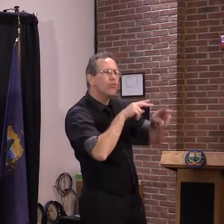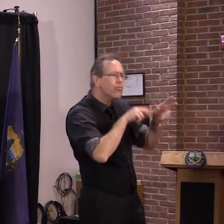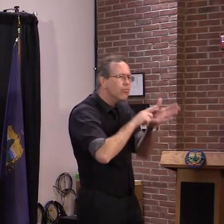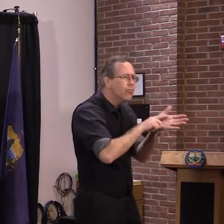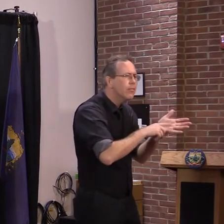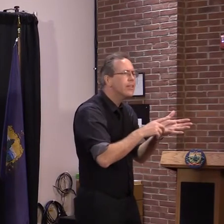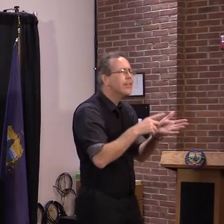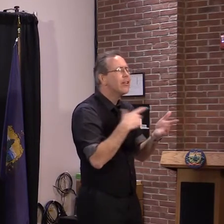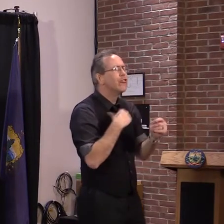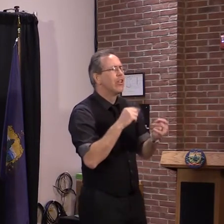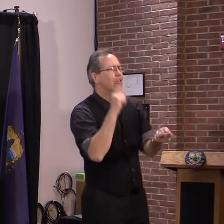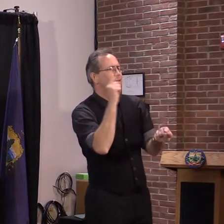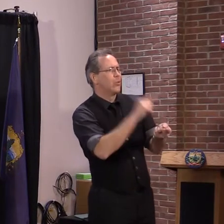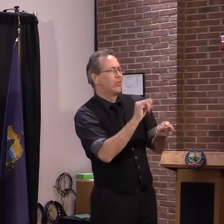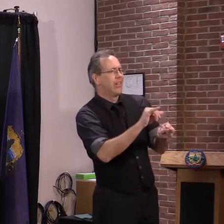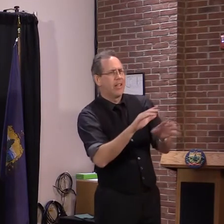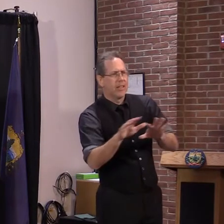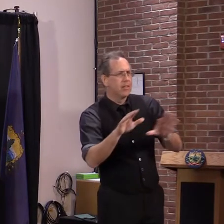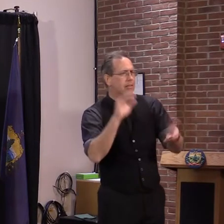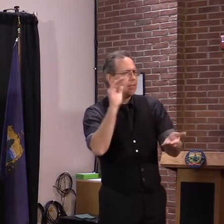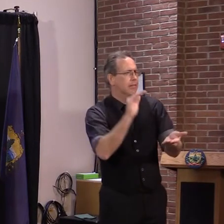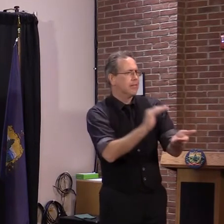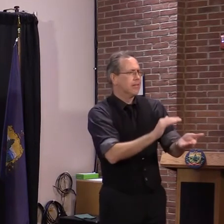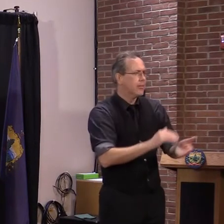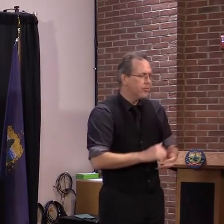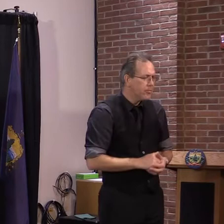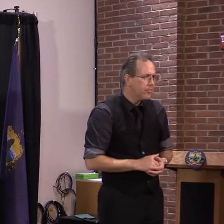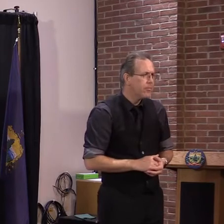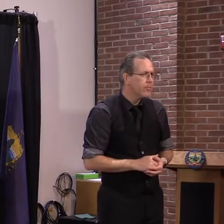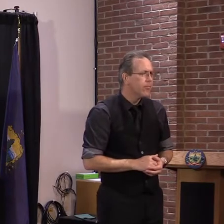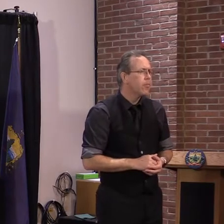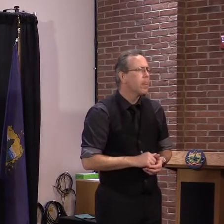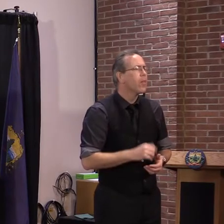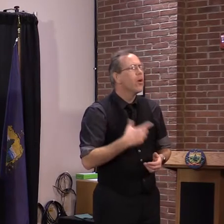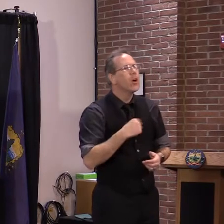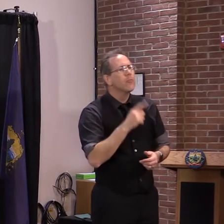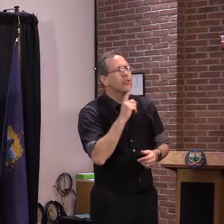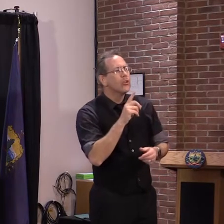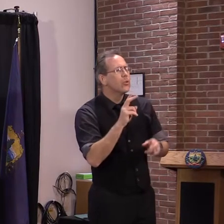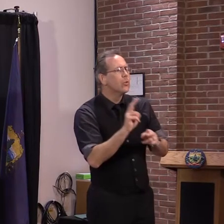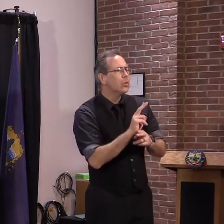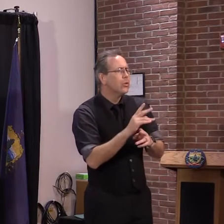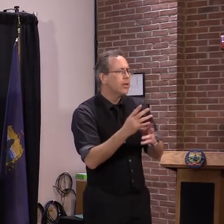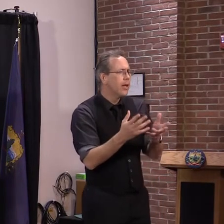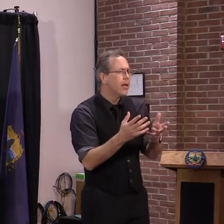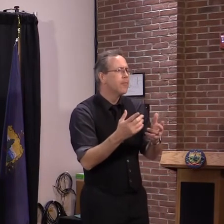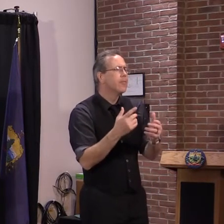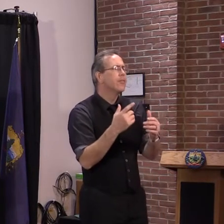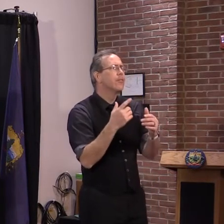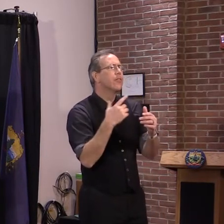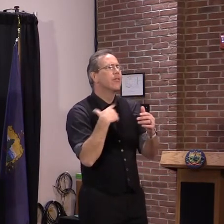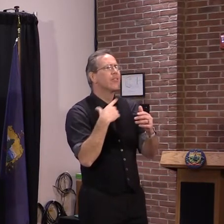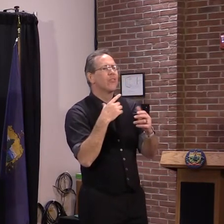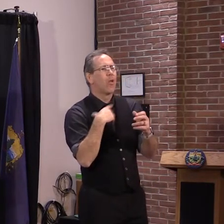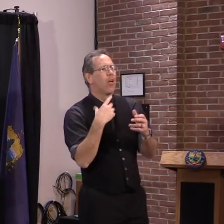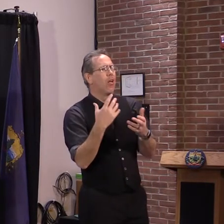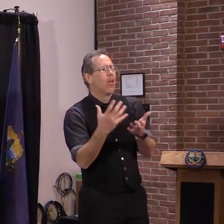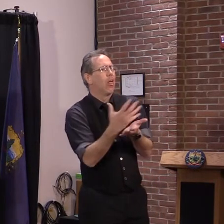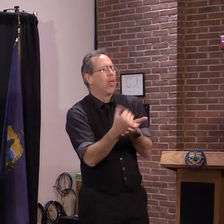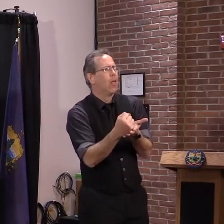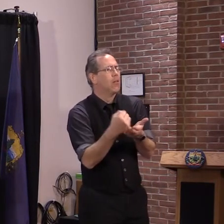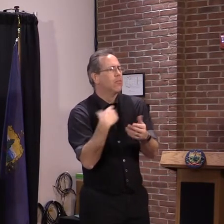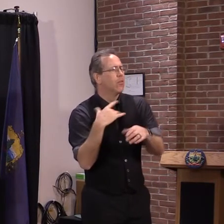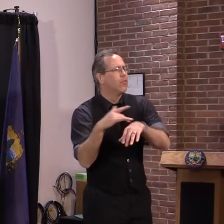system as well. It's really ensuring that you're using the limited number of resources we have as effectively as possible.